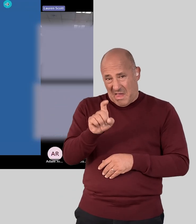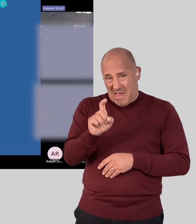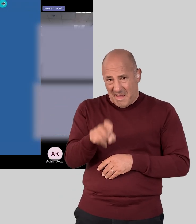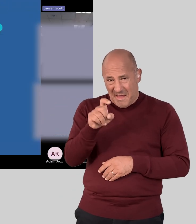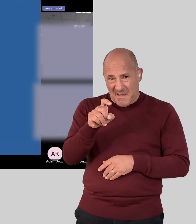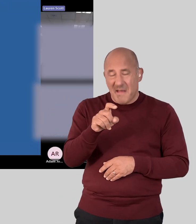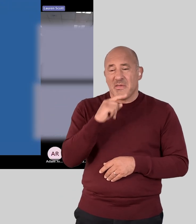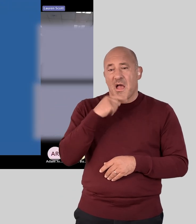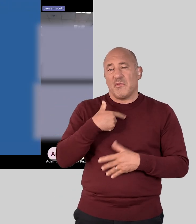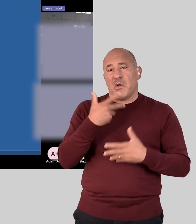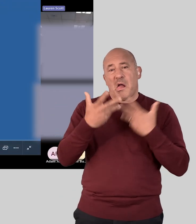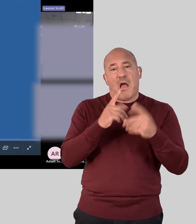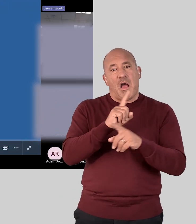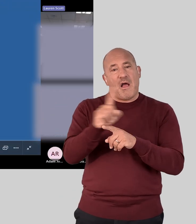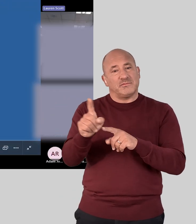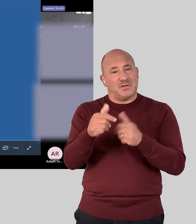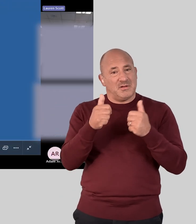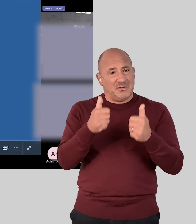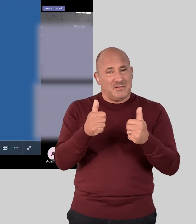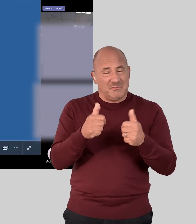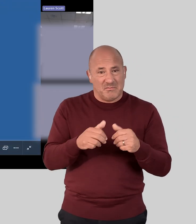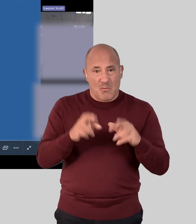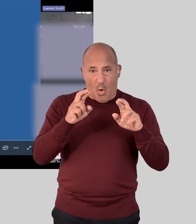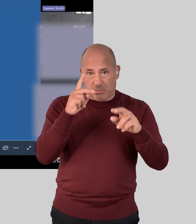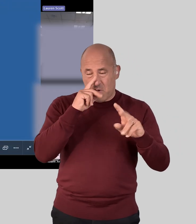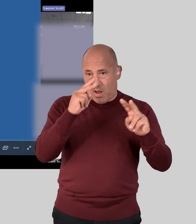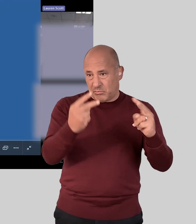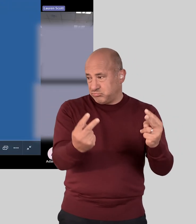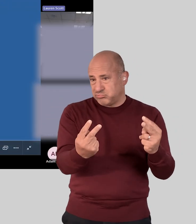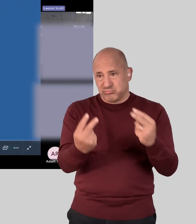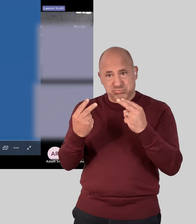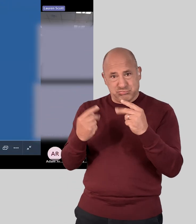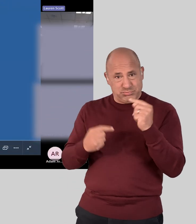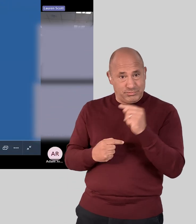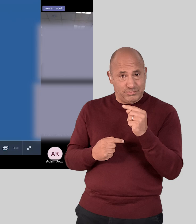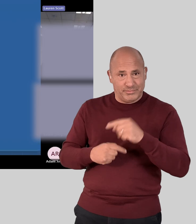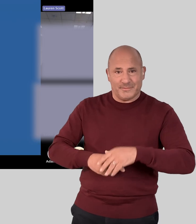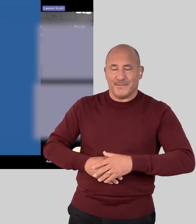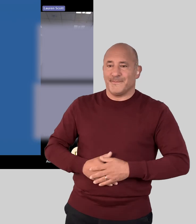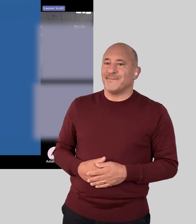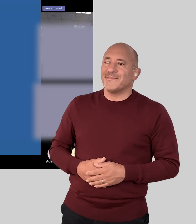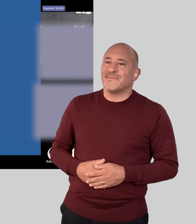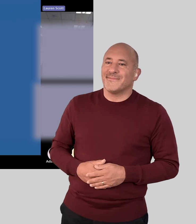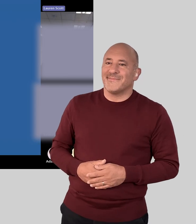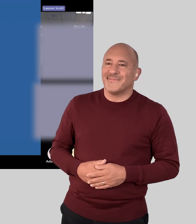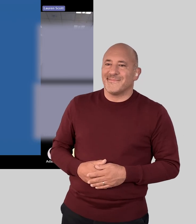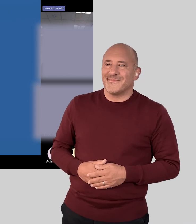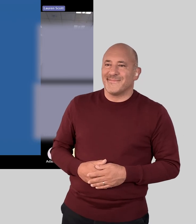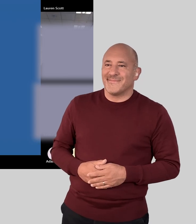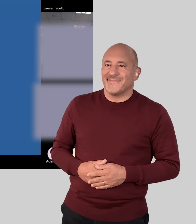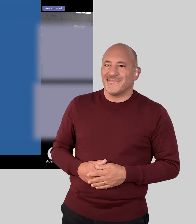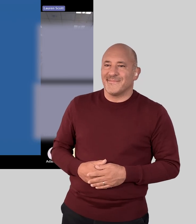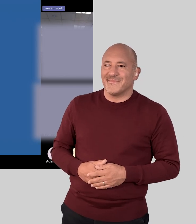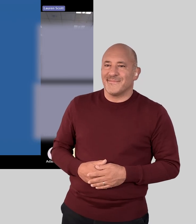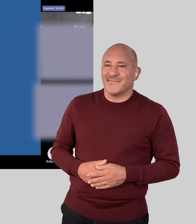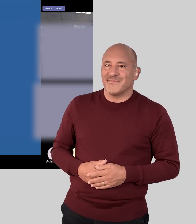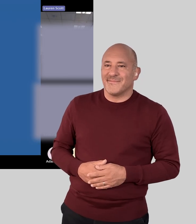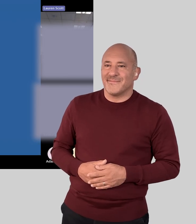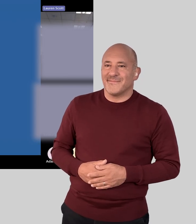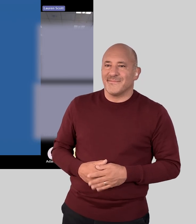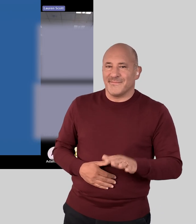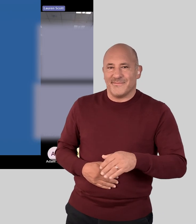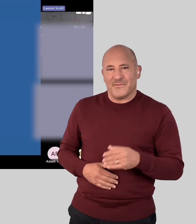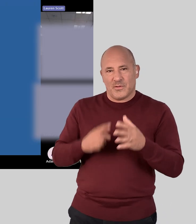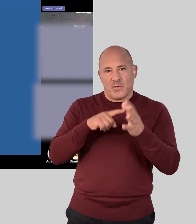good reference videos. So I'm just going to play this, then we'll talk a little bit about it. Hope everyone can see this.